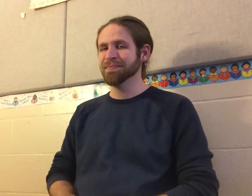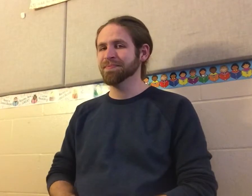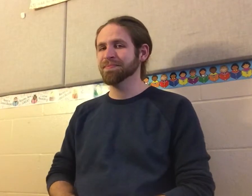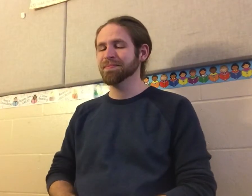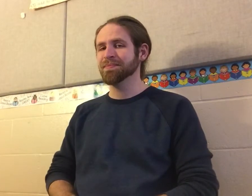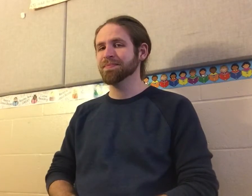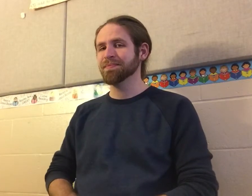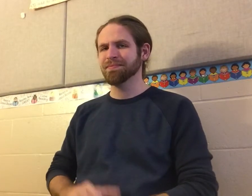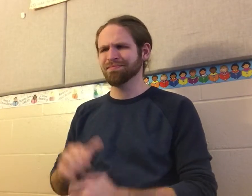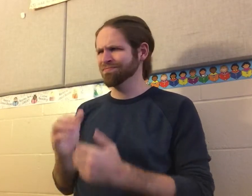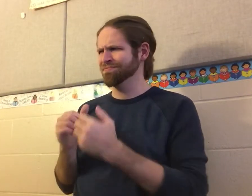How can that be possible?